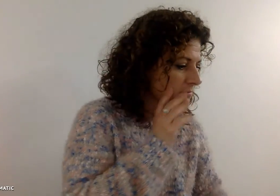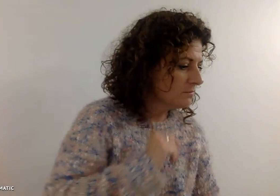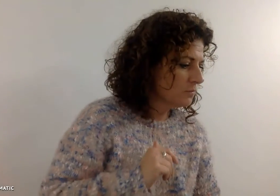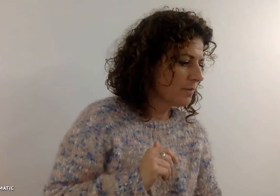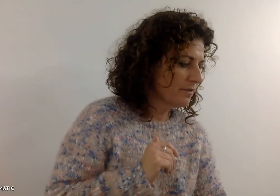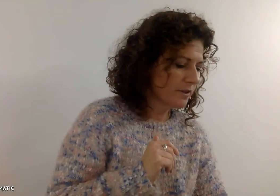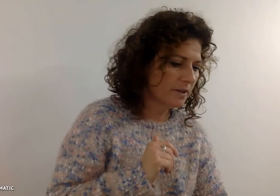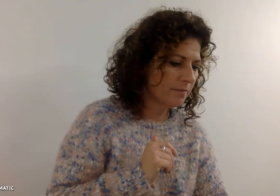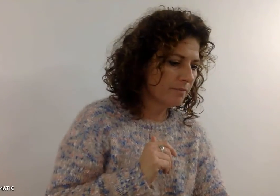What am I forgetting?